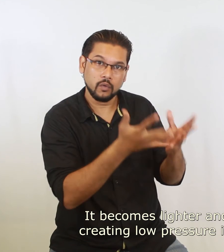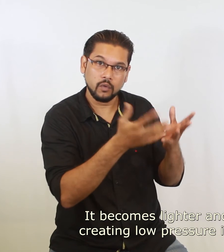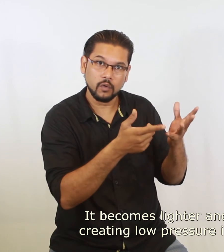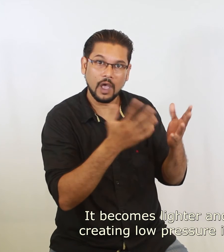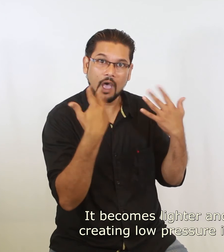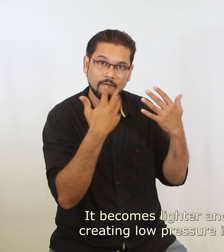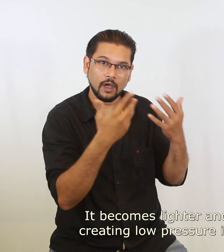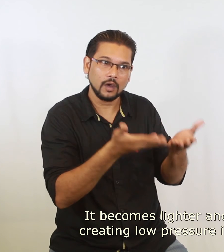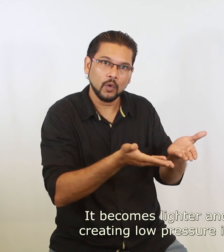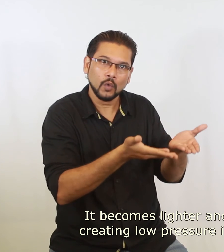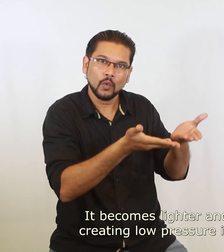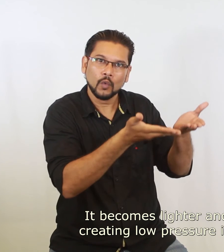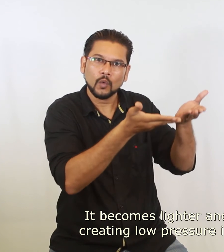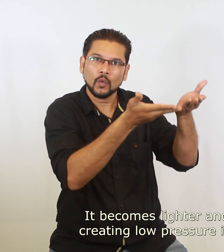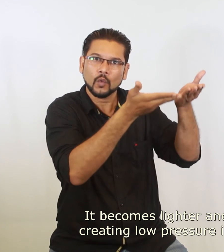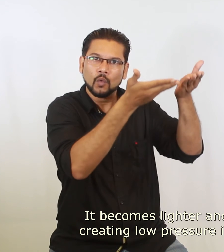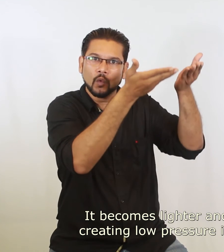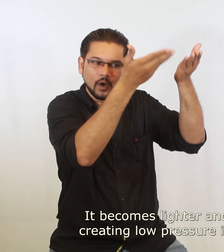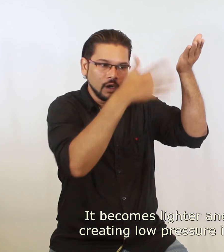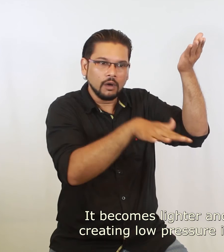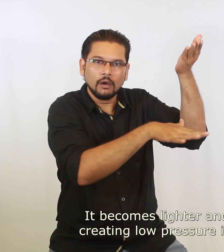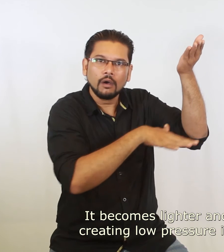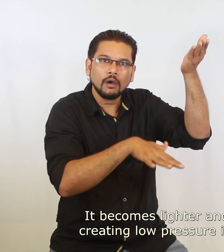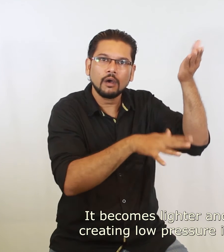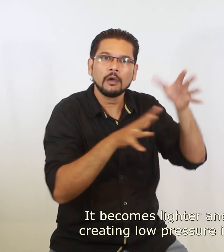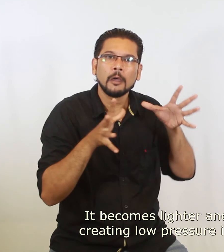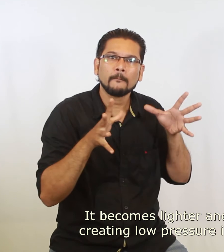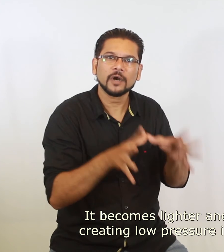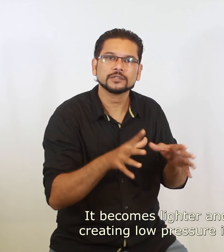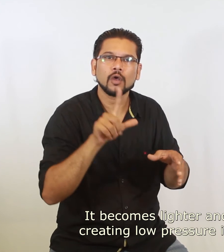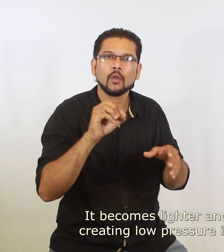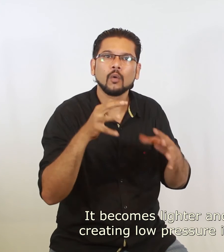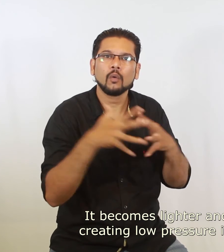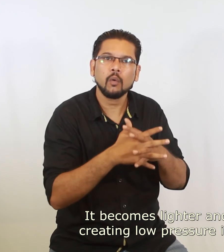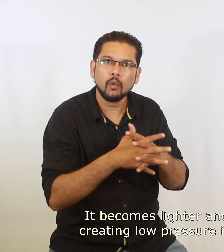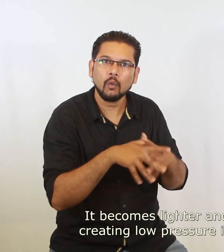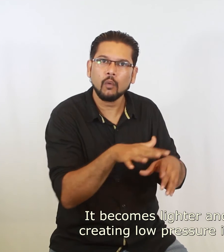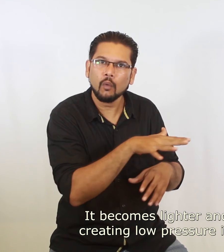It becomes lighter and goes up, creating low pressure in the area.